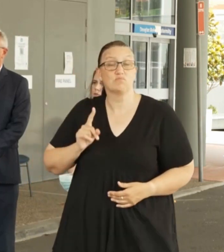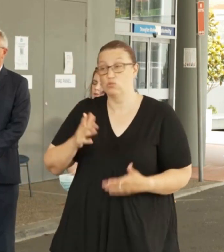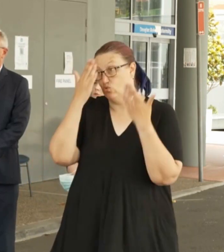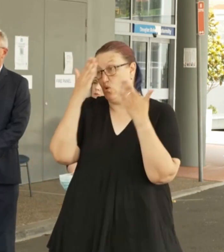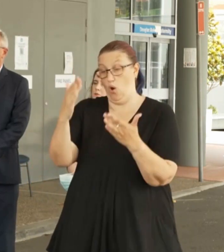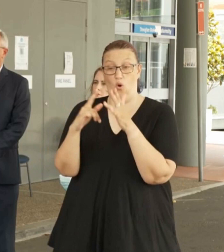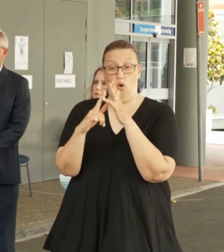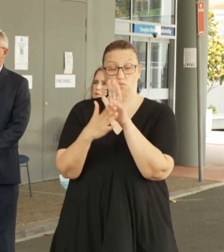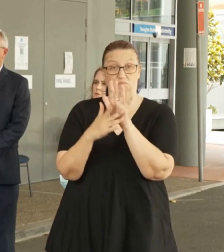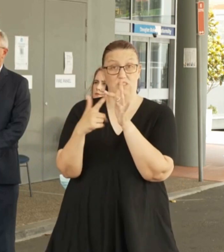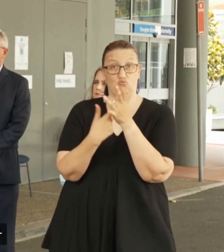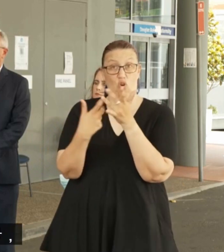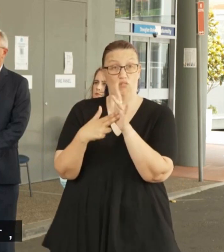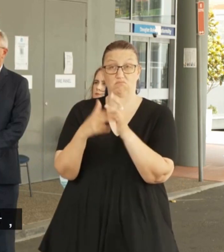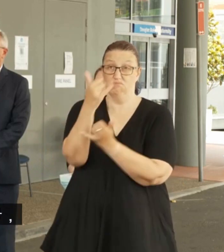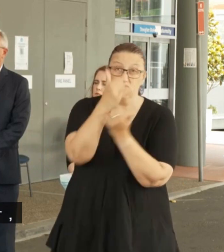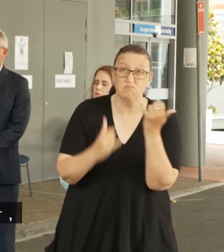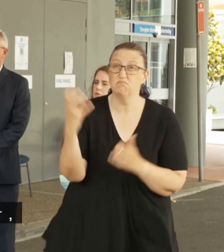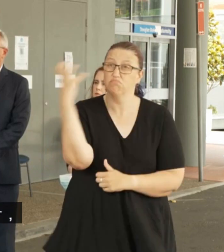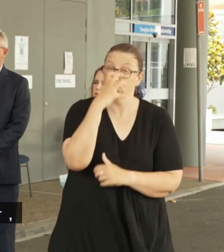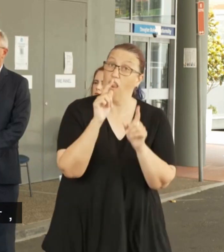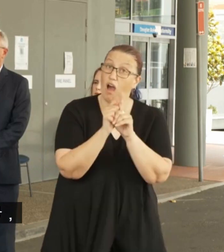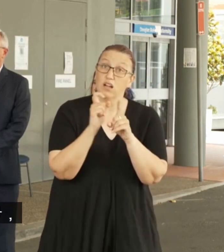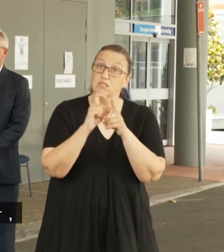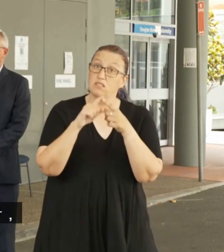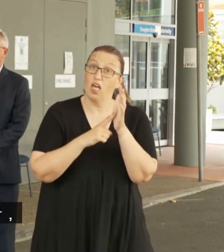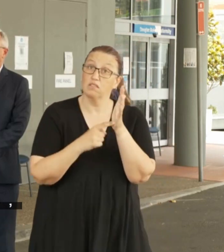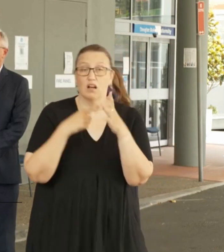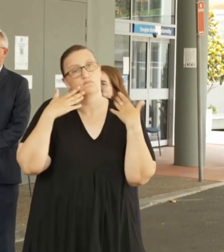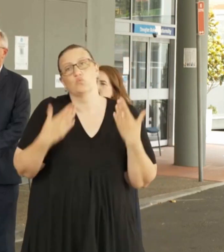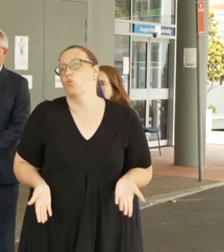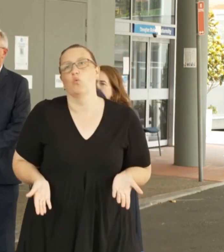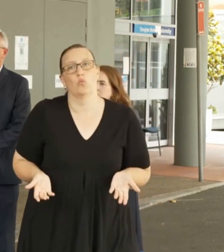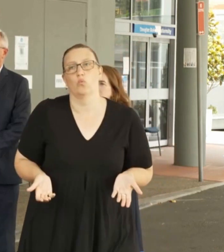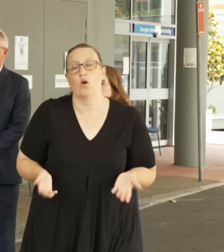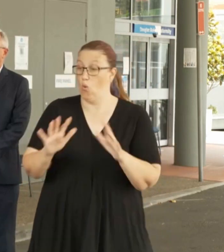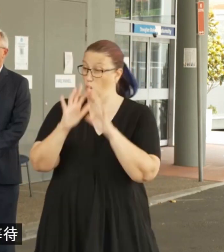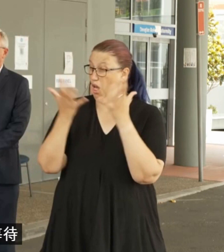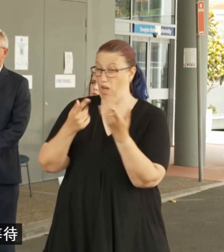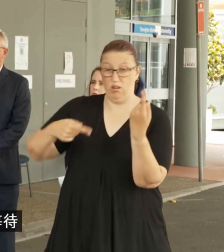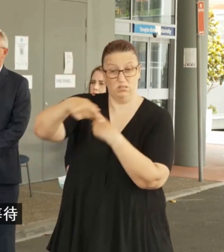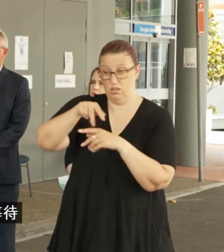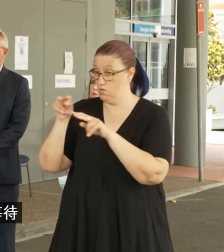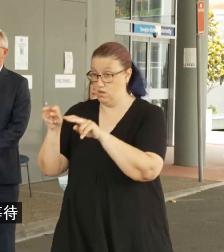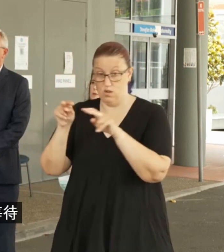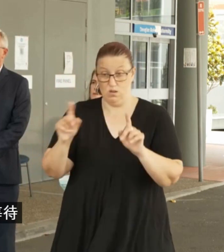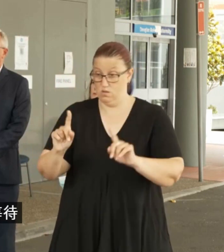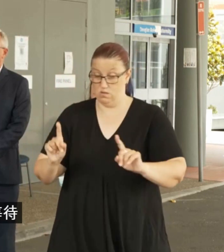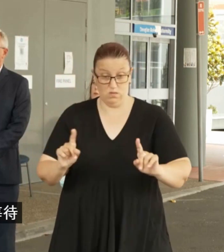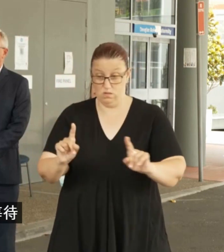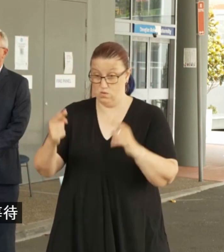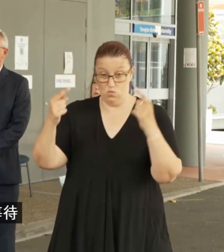illness. And those are the signals that we're looking for, where everybody, I think, across the world is earnestly waiting and watching